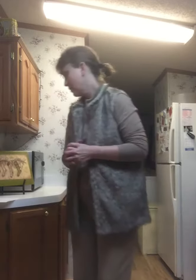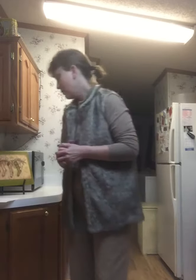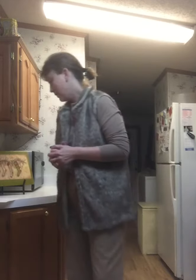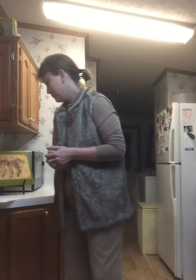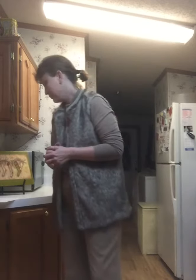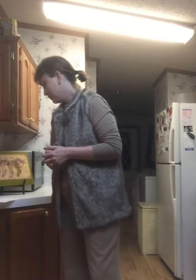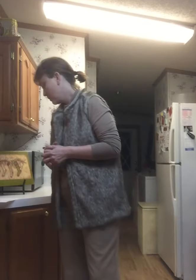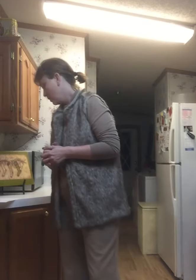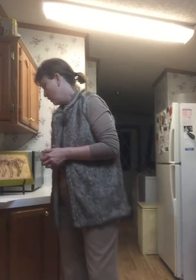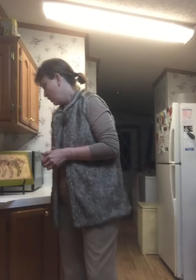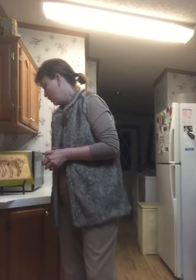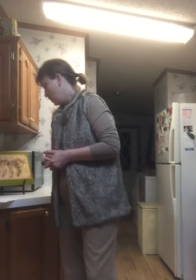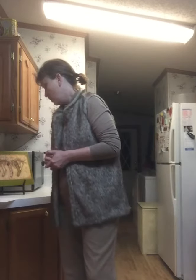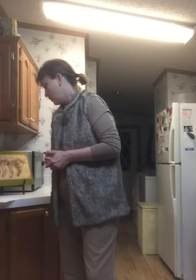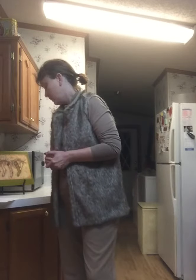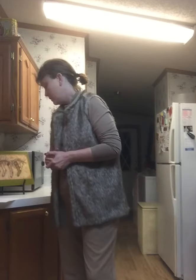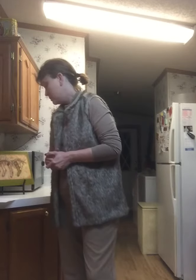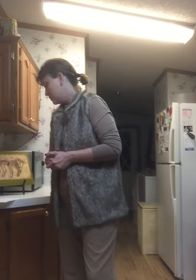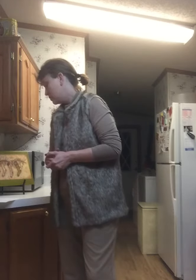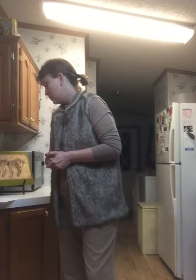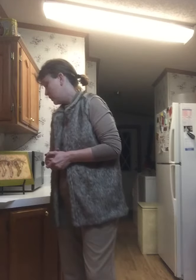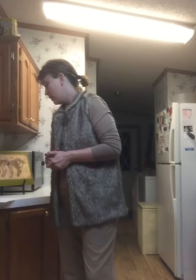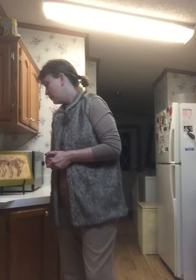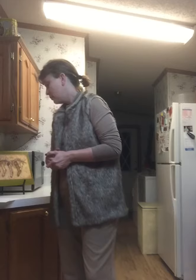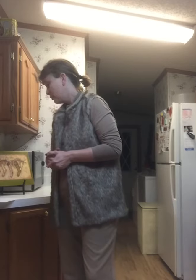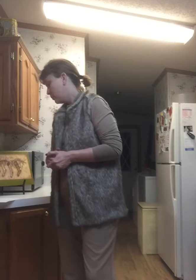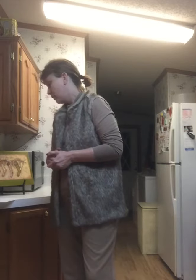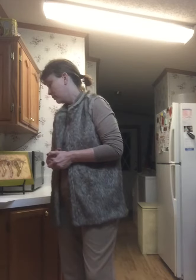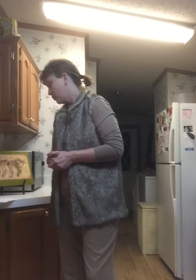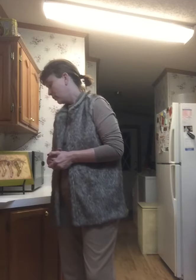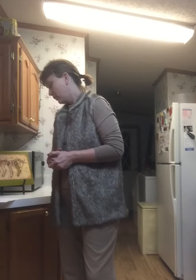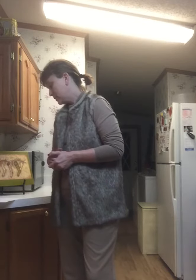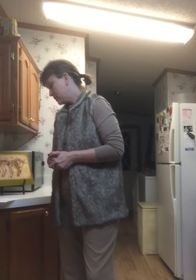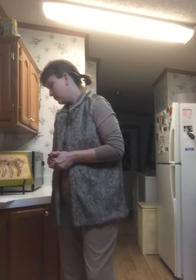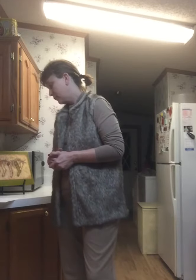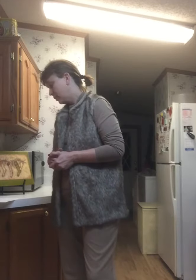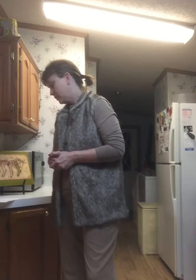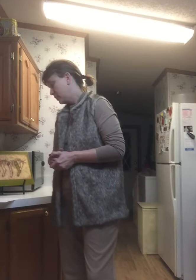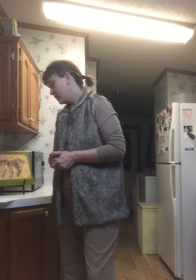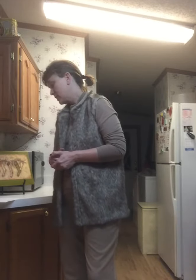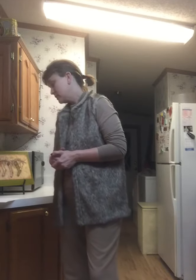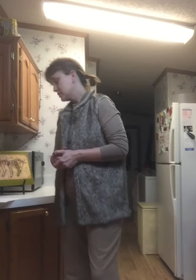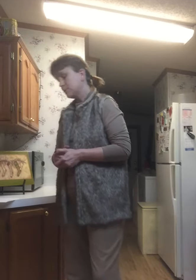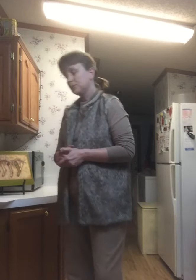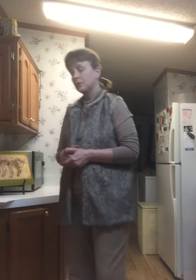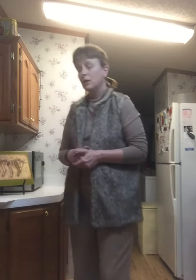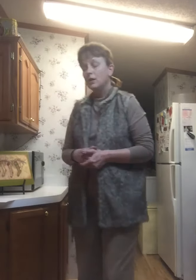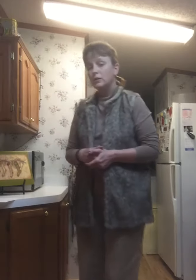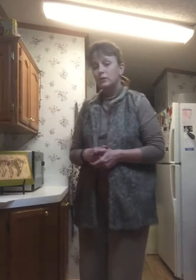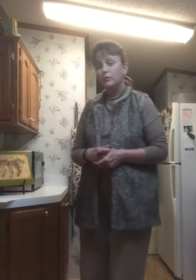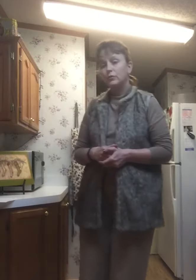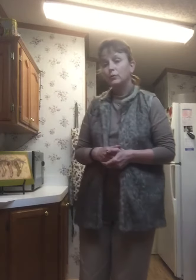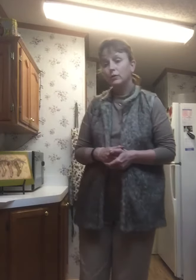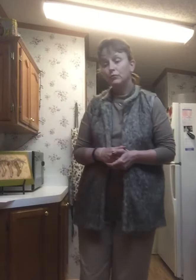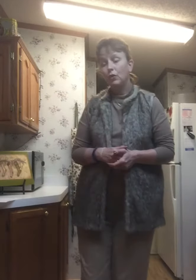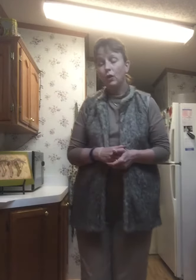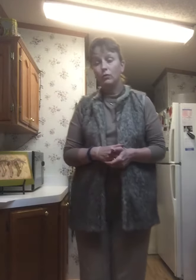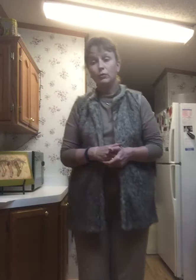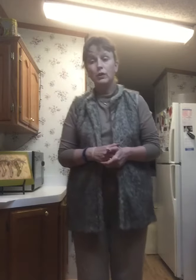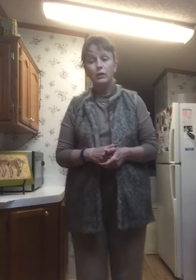Okay. All right. So now we're on the chorus. Fall on your knees. So for the word fall, we're not.